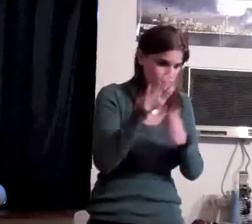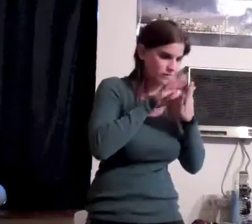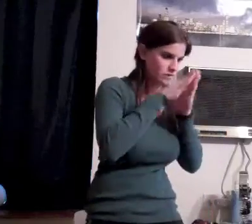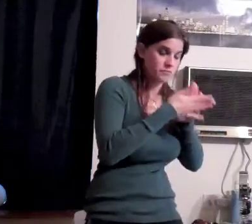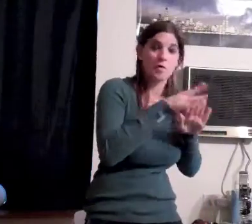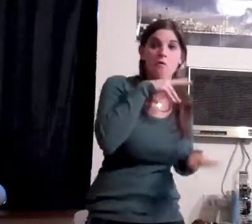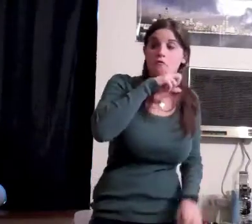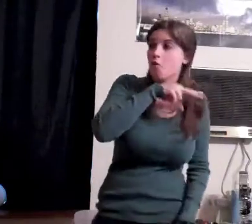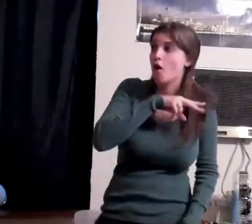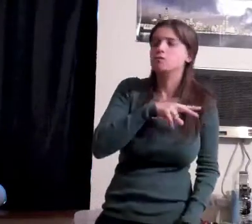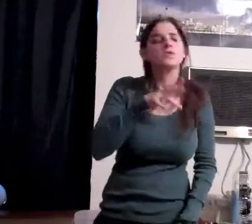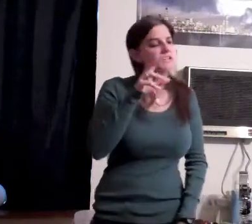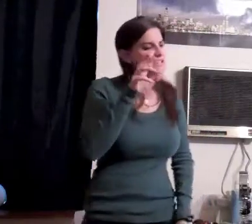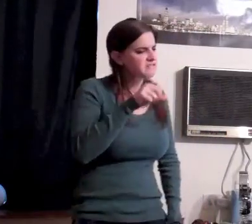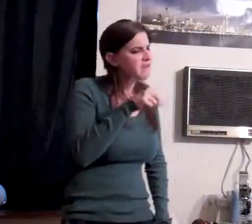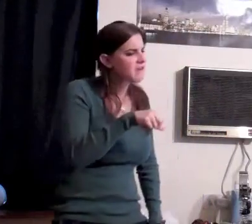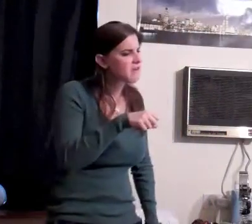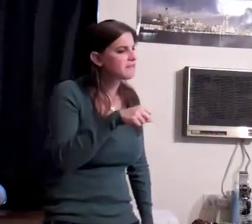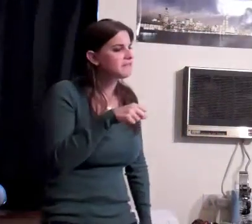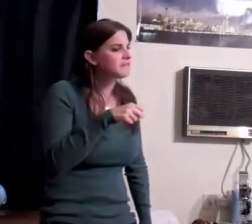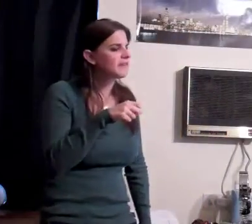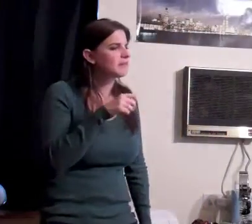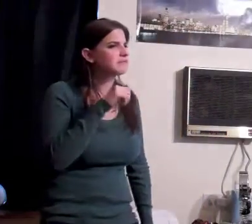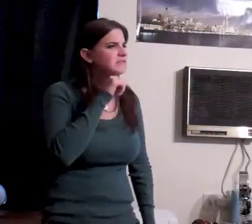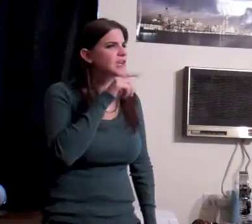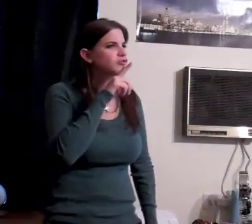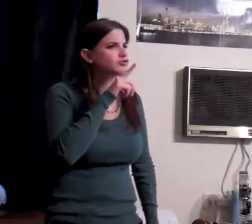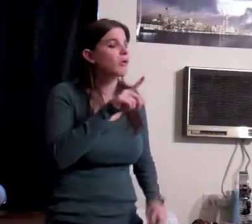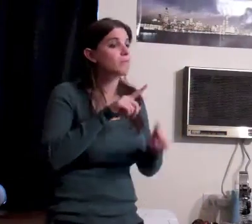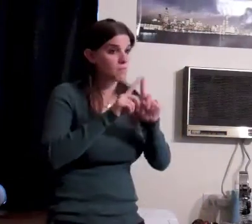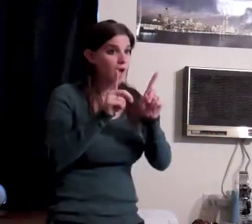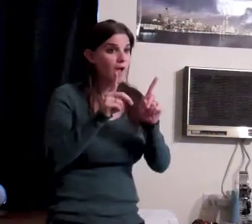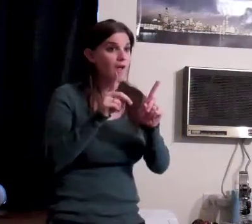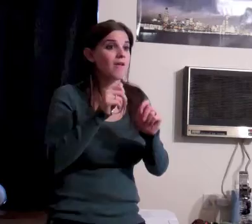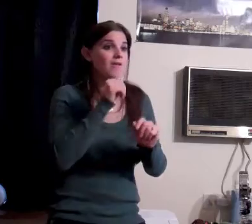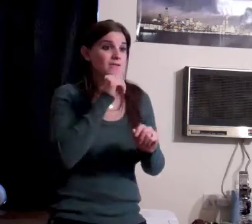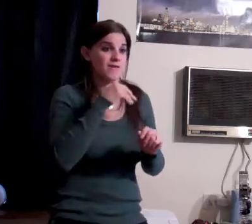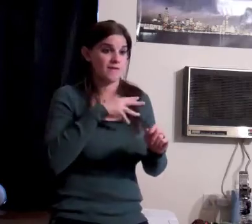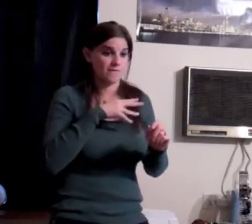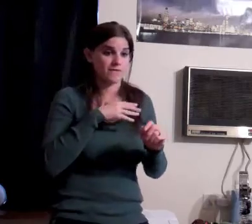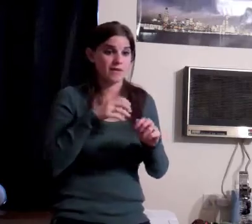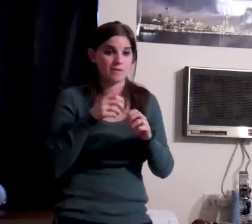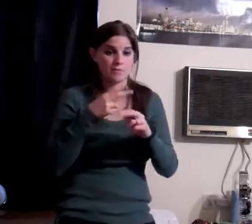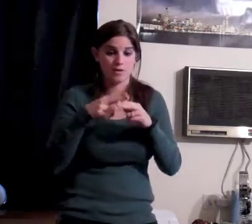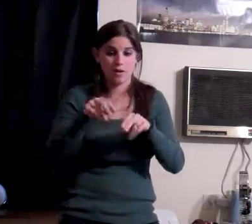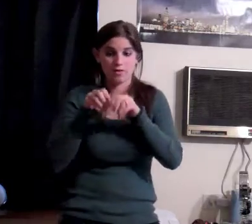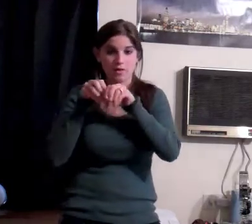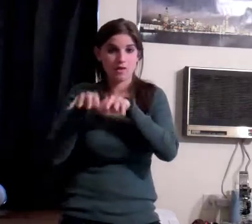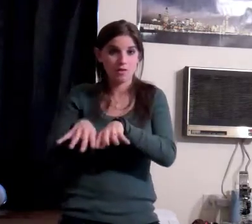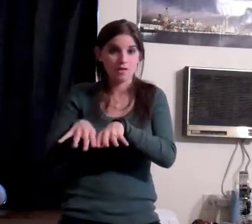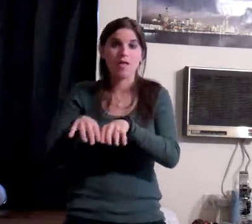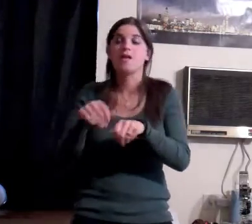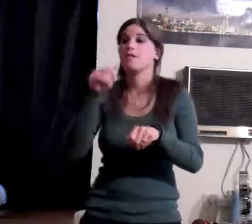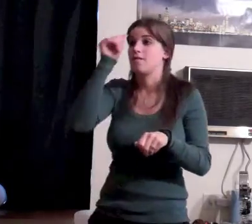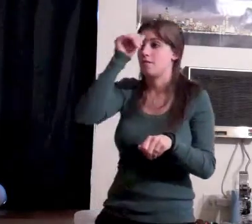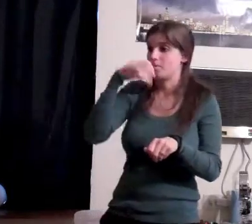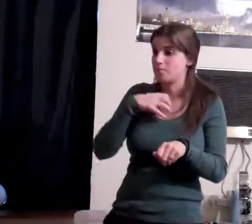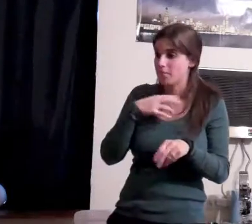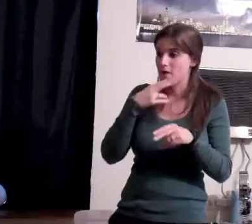frog reproduction that much. It's the females, I think, that lay the eggs, and then the males fertilize them. And then they become tadpoles and frogs. And she said,